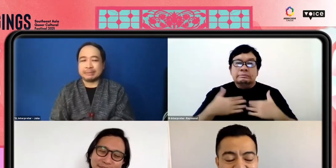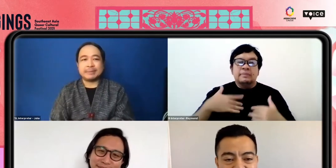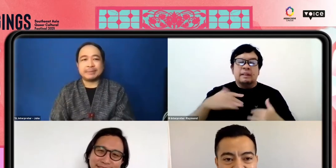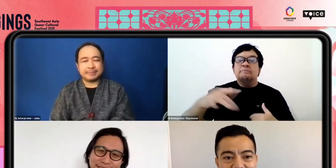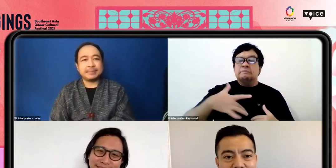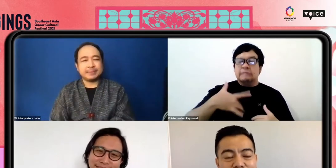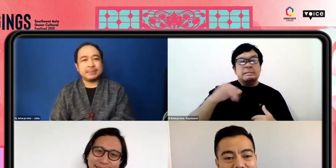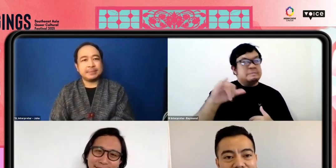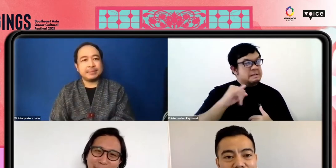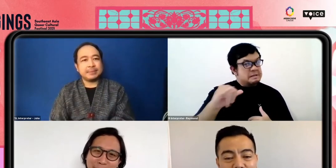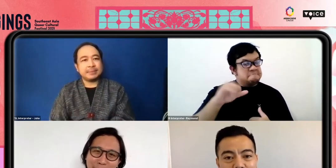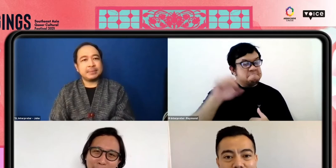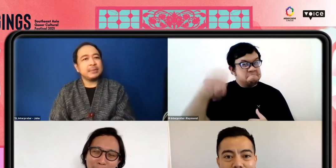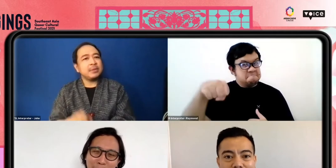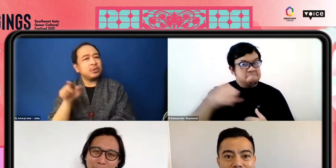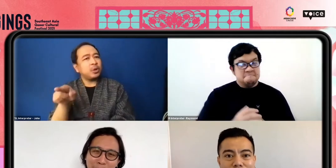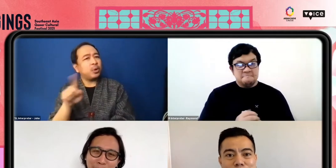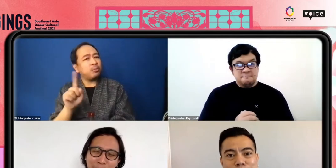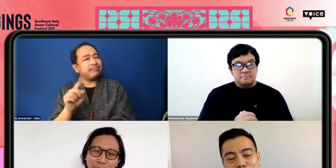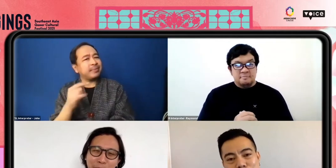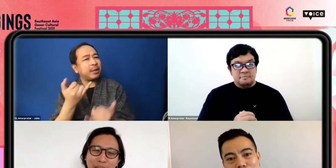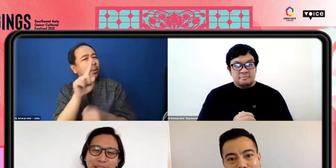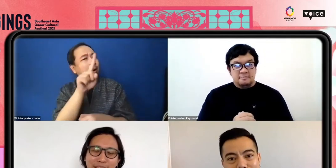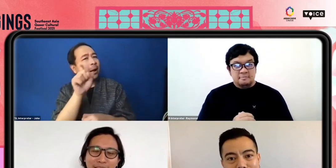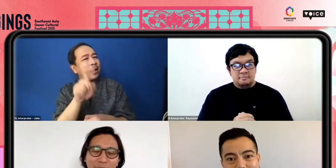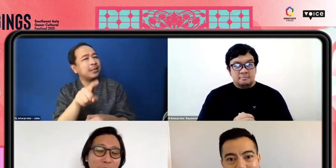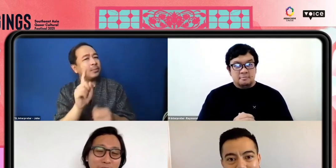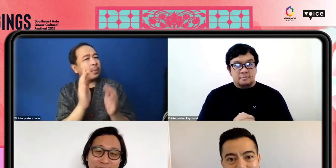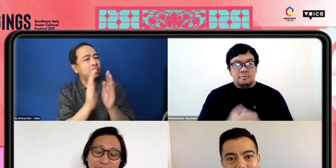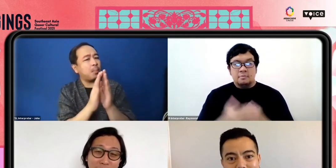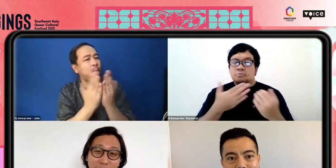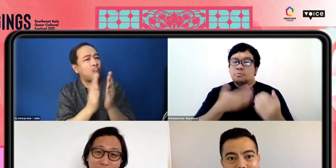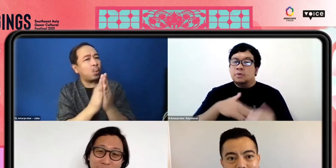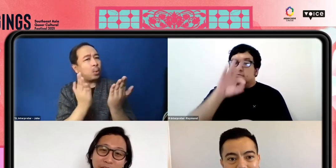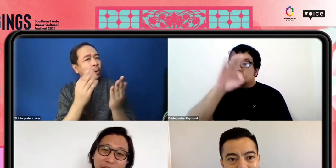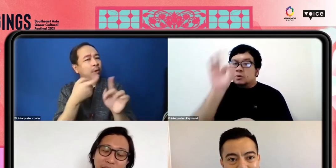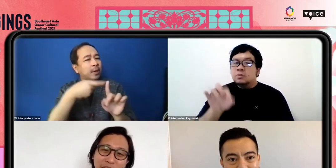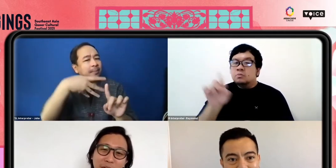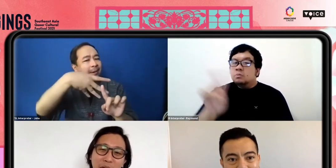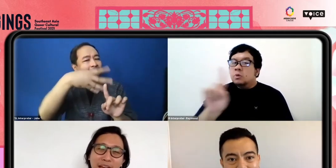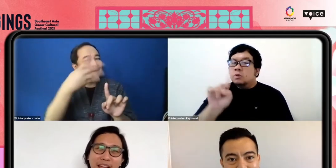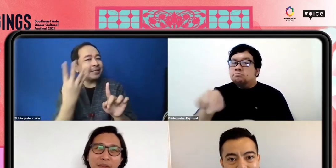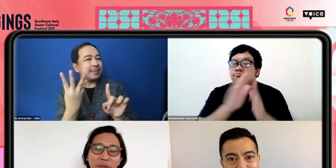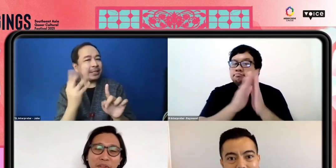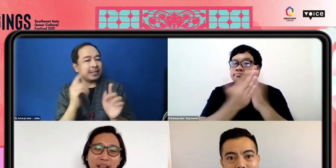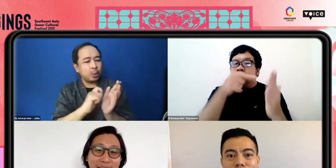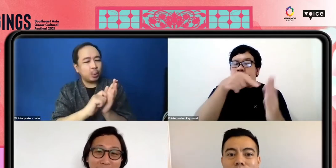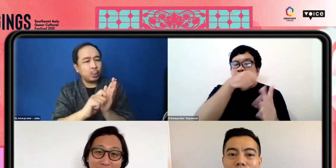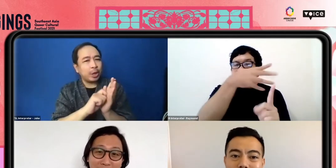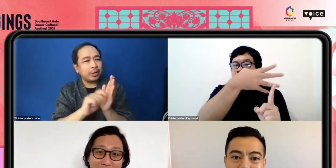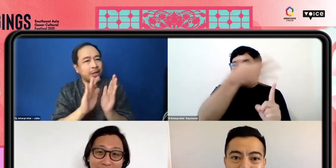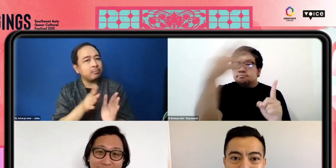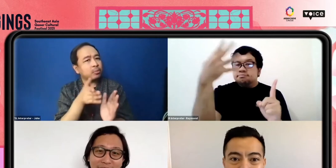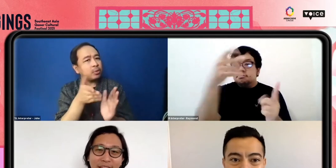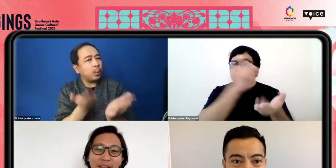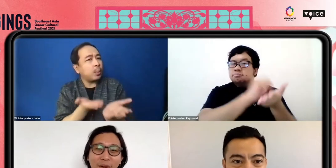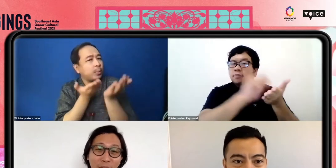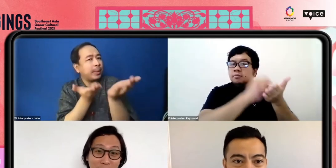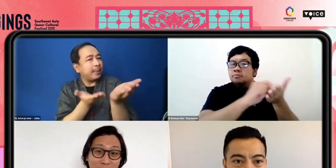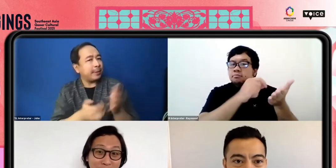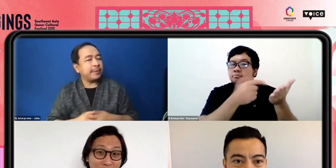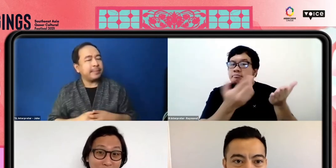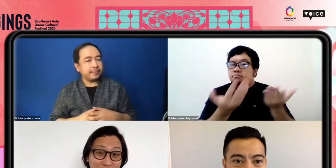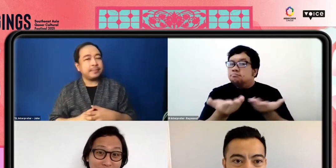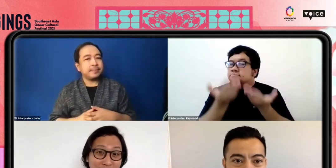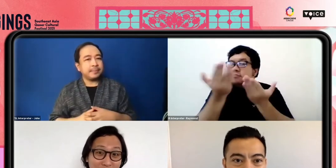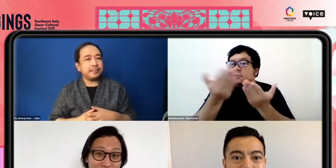queer Southeast Asian writer would you recommend? Oh, that's a very good question, Rodrigo. I would highly recommend